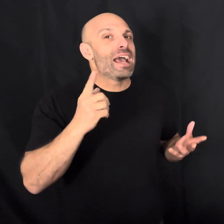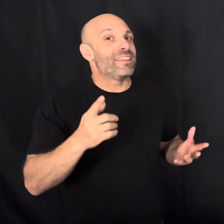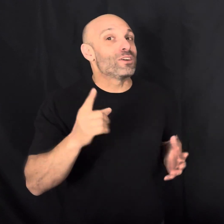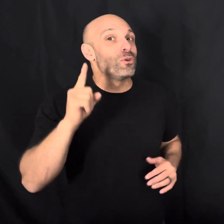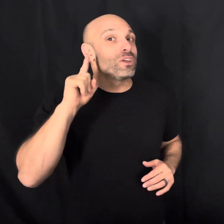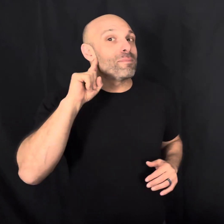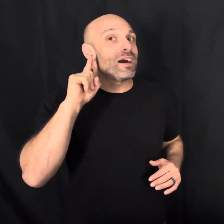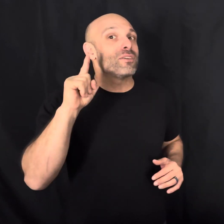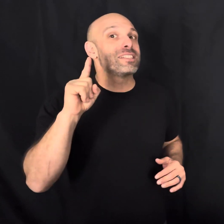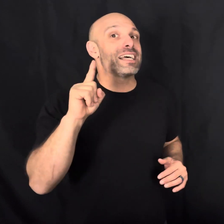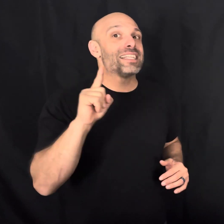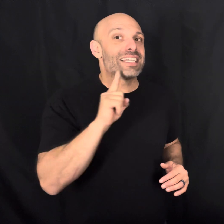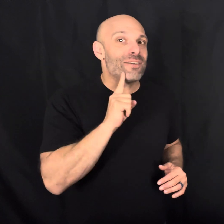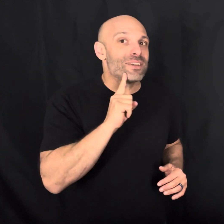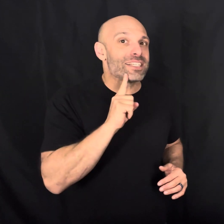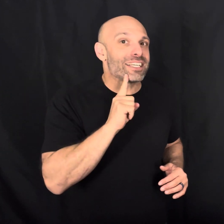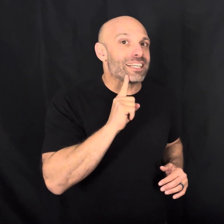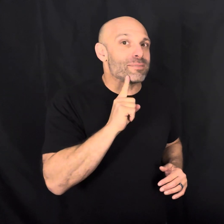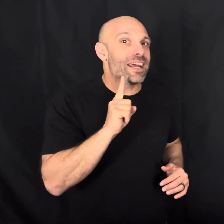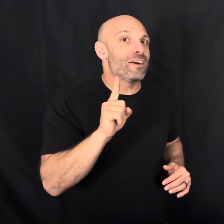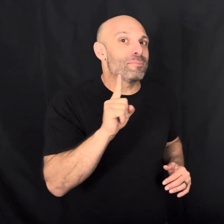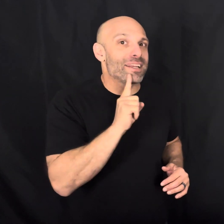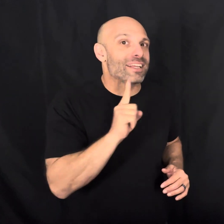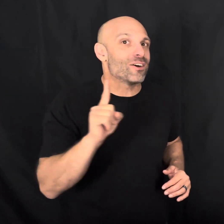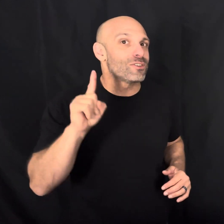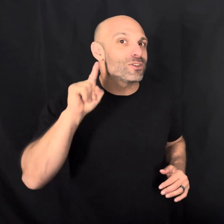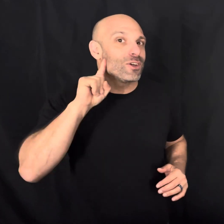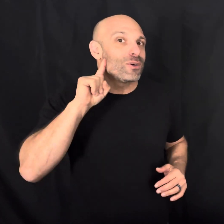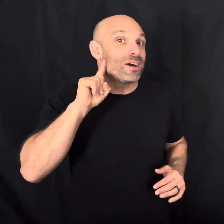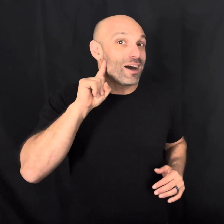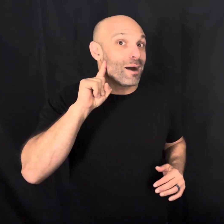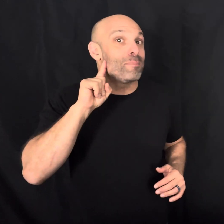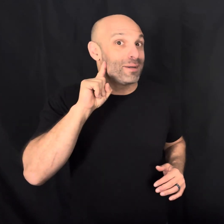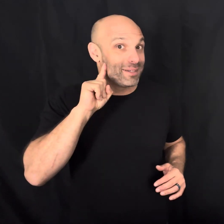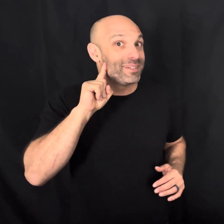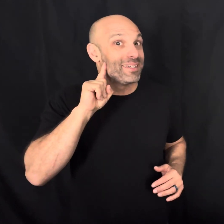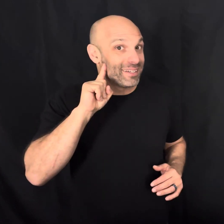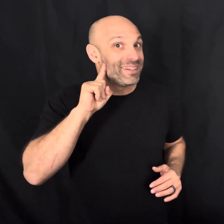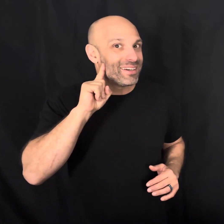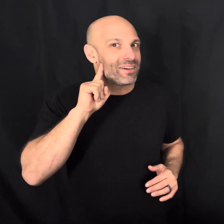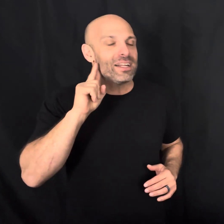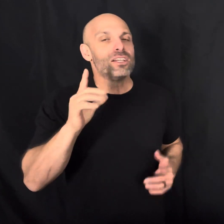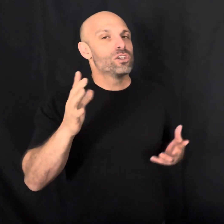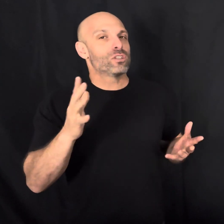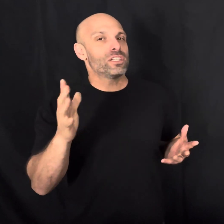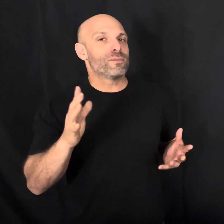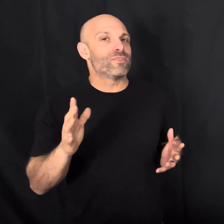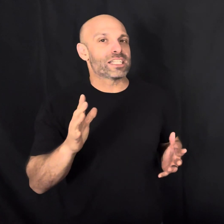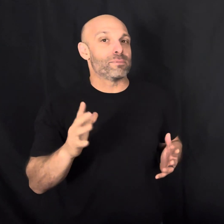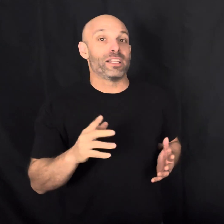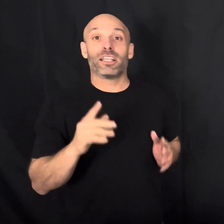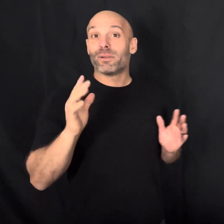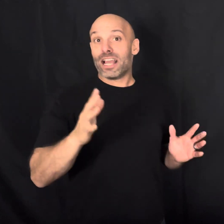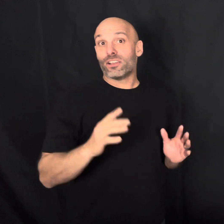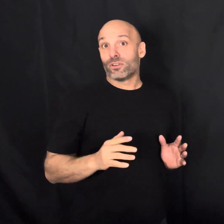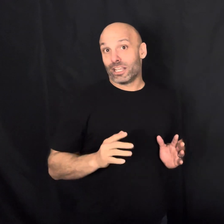the cool thing about the sign deaf is it can come down, but it can also go up. All right, so there's some flexibility there, but now you know the history